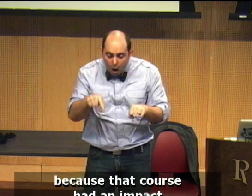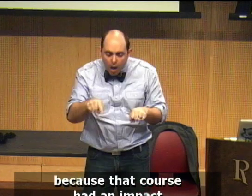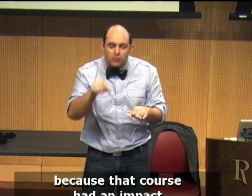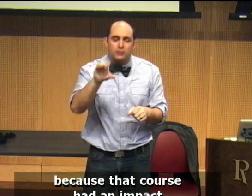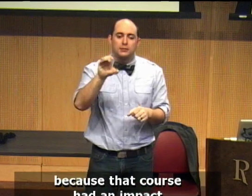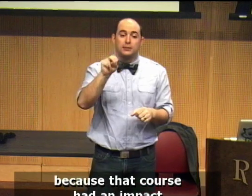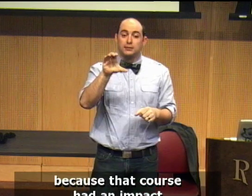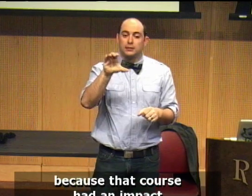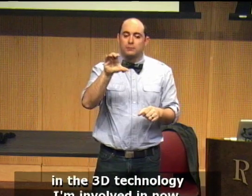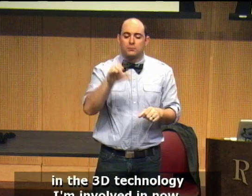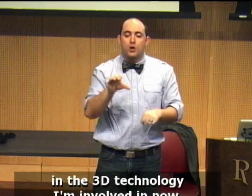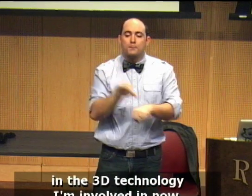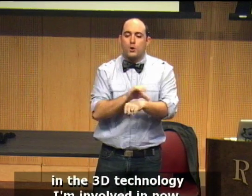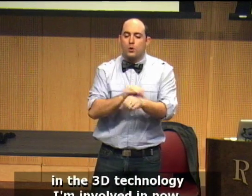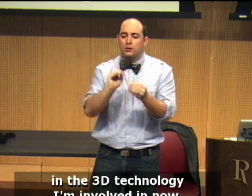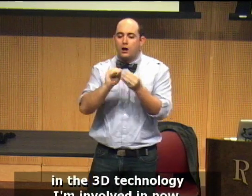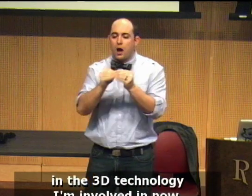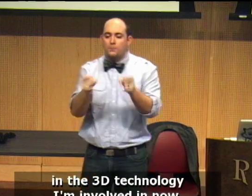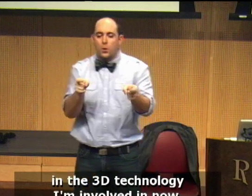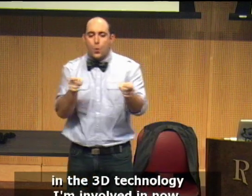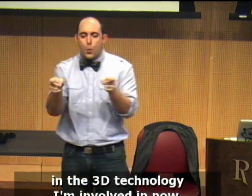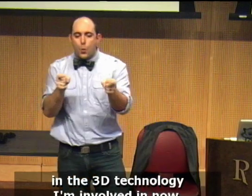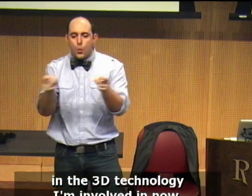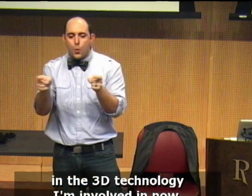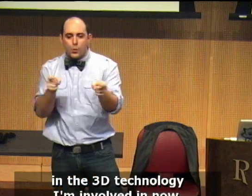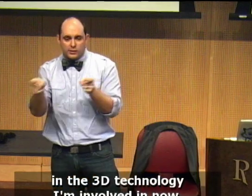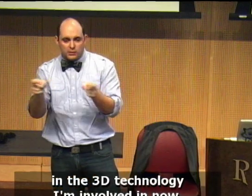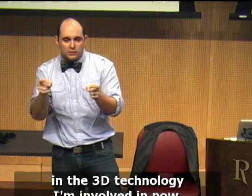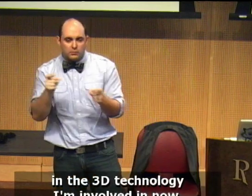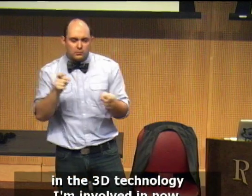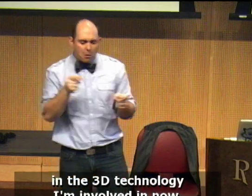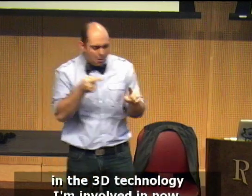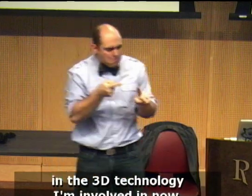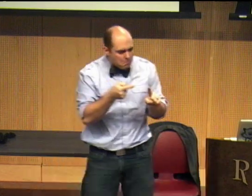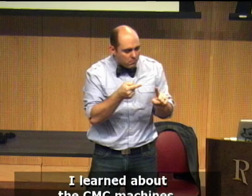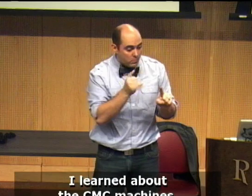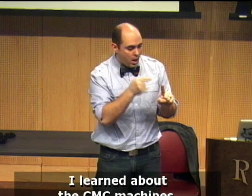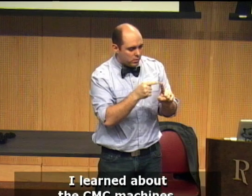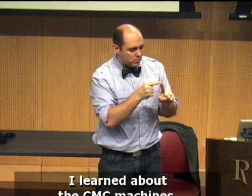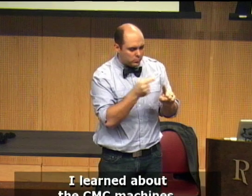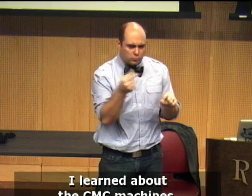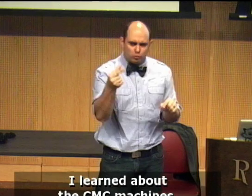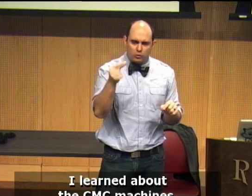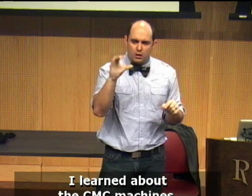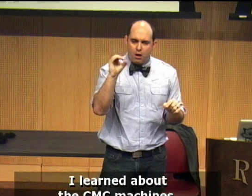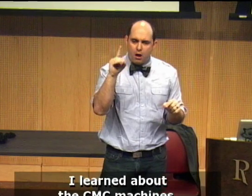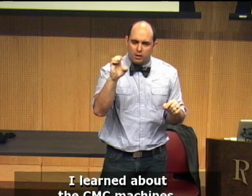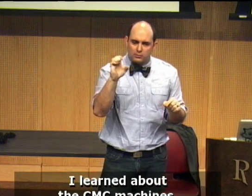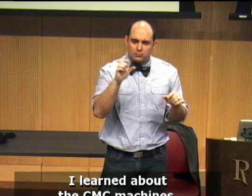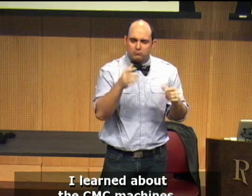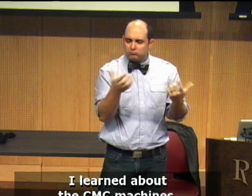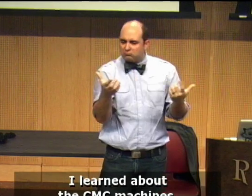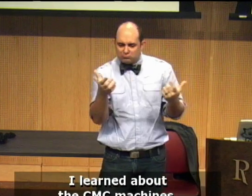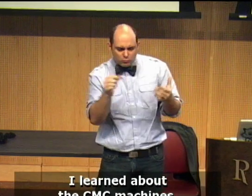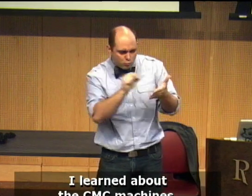course had an impact in the 3D technology I'm involved in now. I learned about the CNC